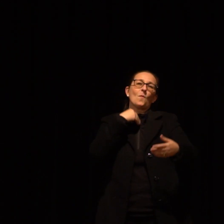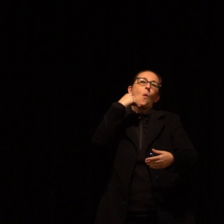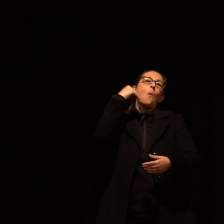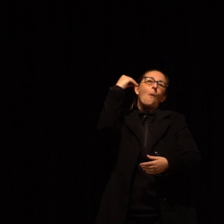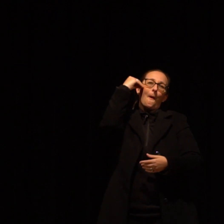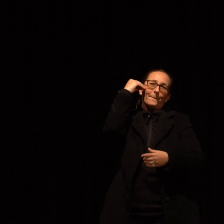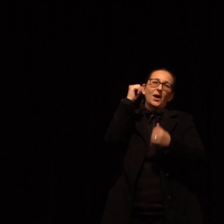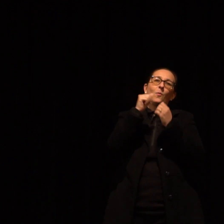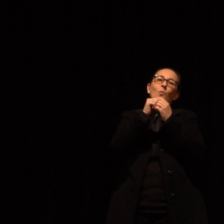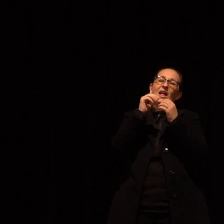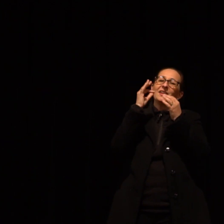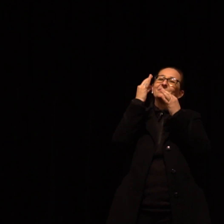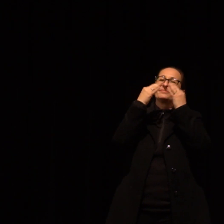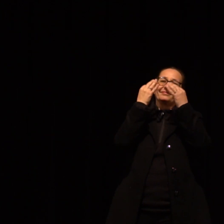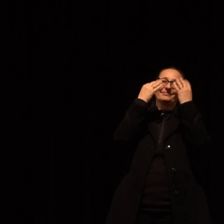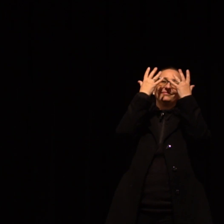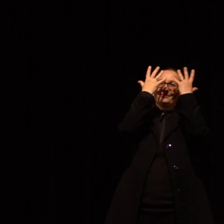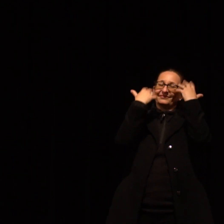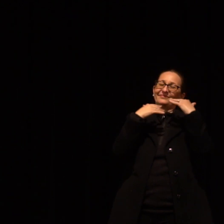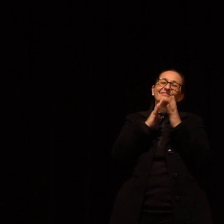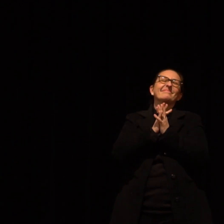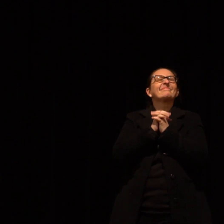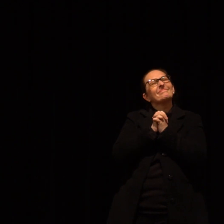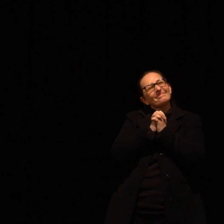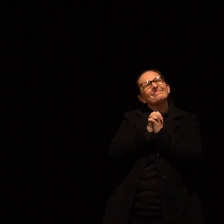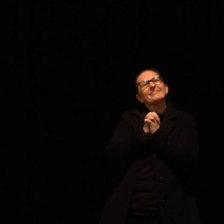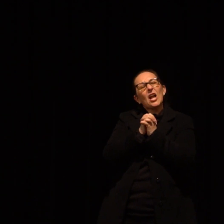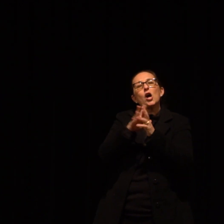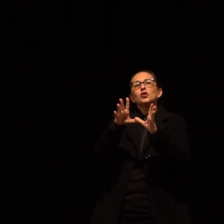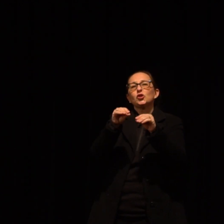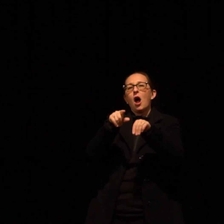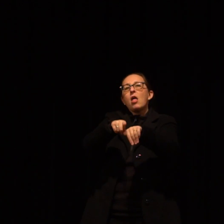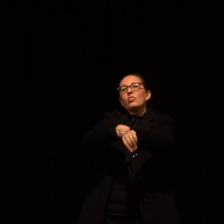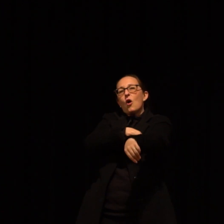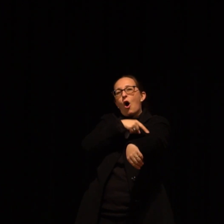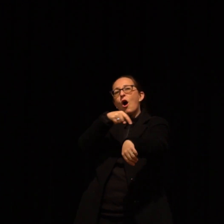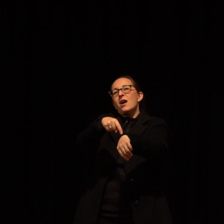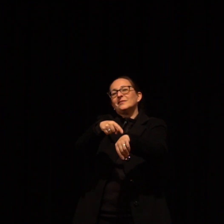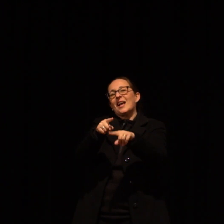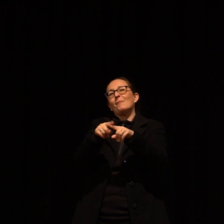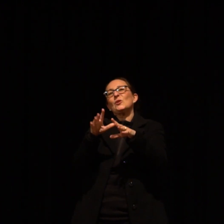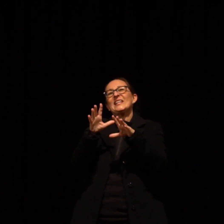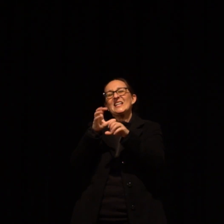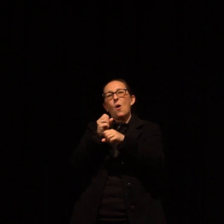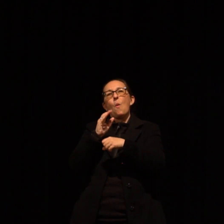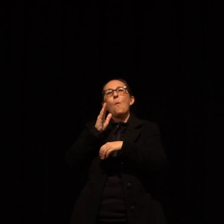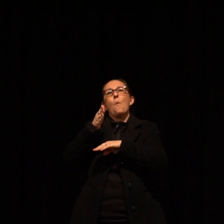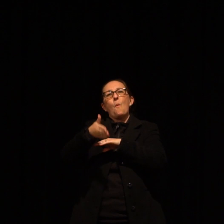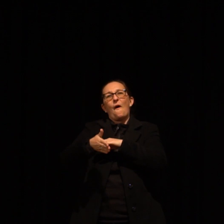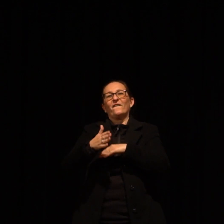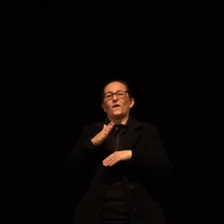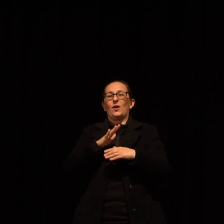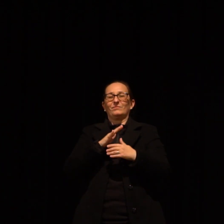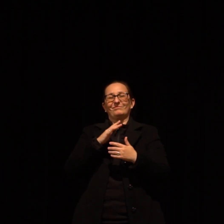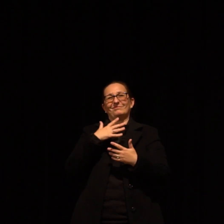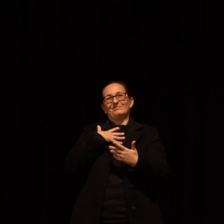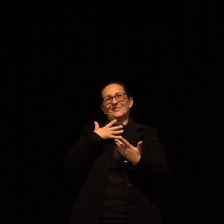them again. I was able to go home. I had stitches all over. It took a long time